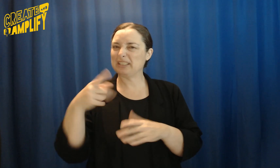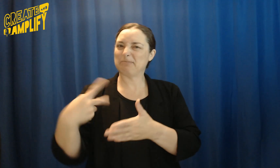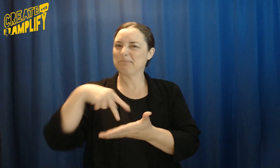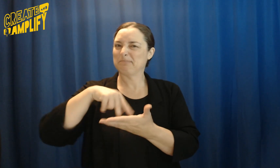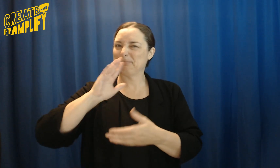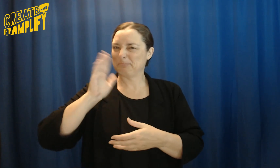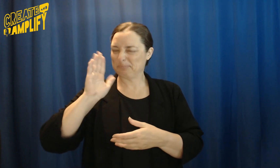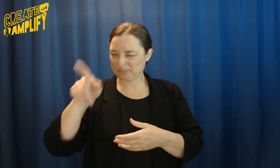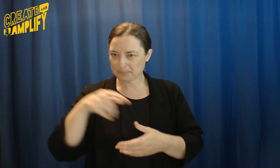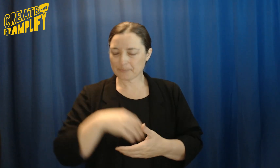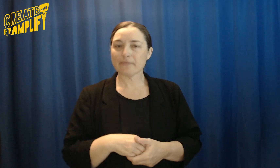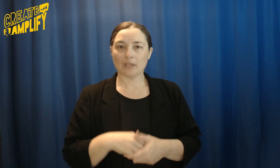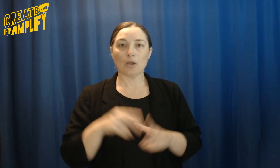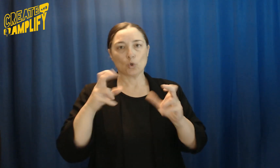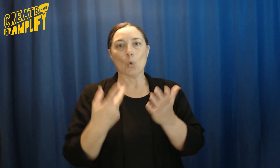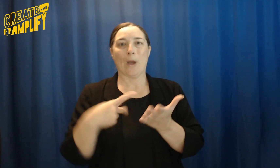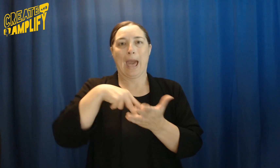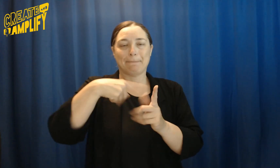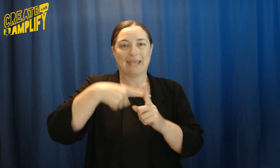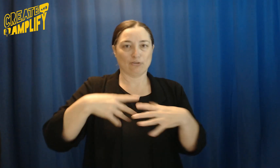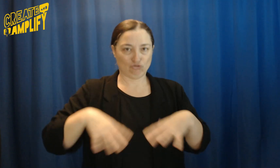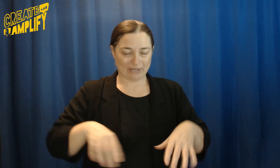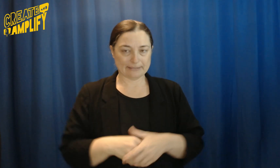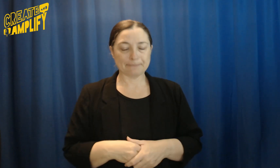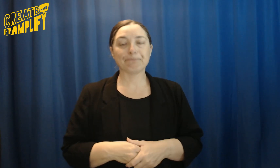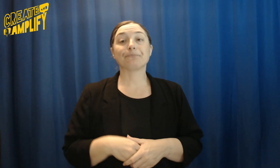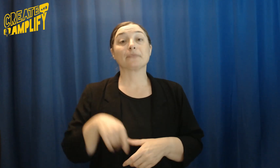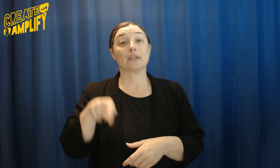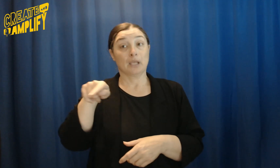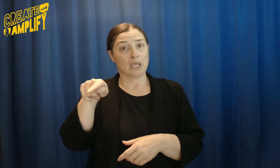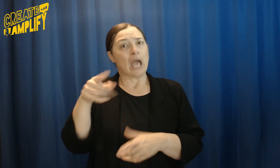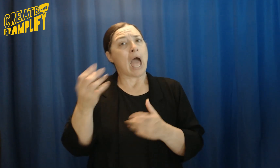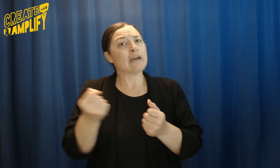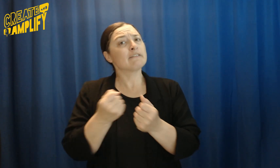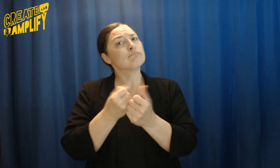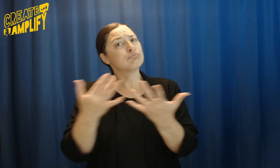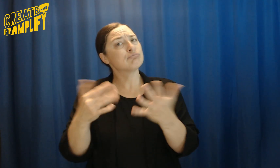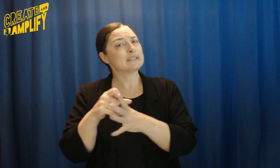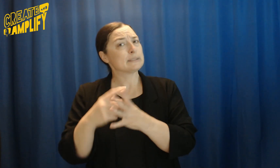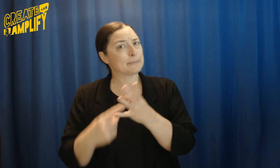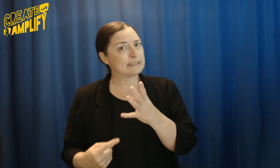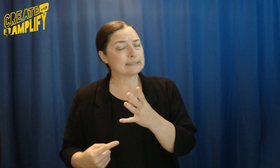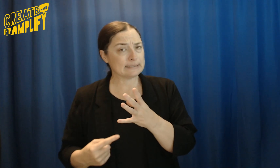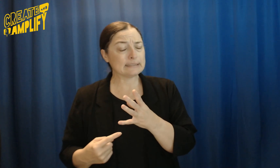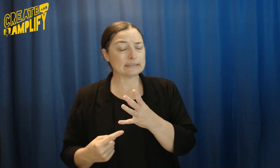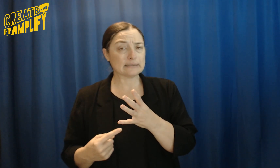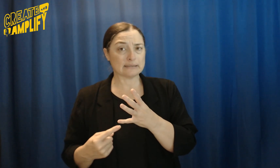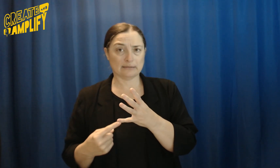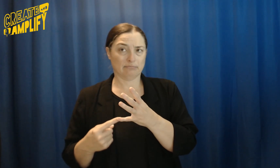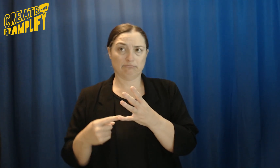Dressed. Michelle has various disabilities that appeared in her